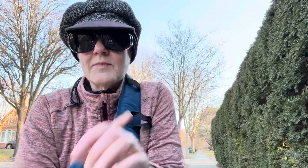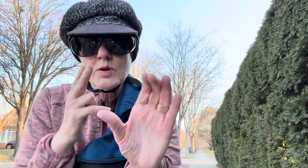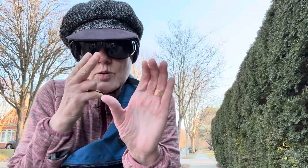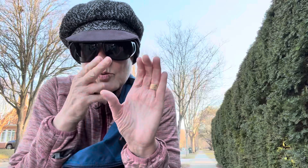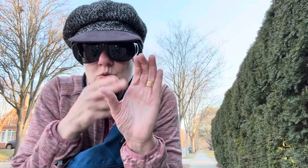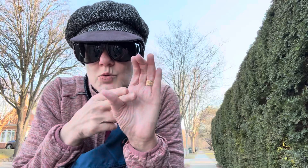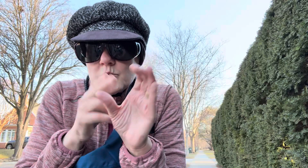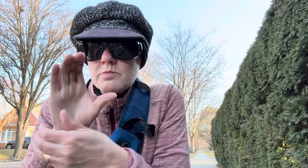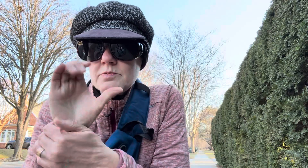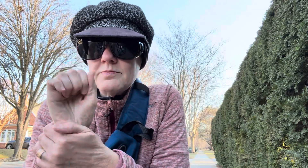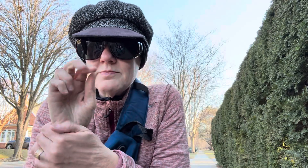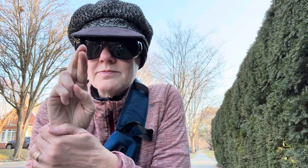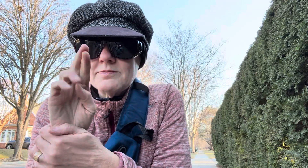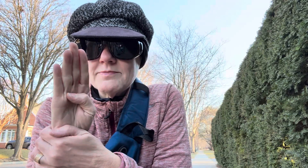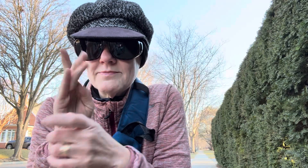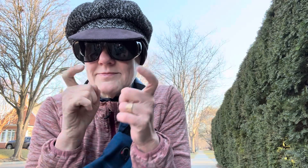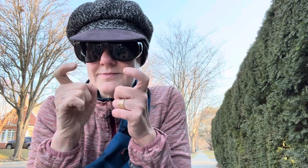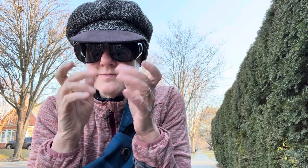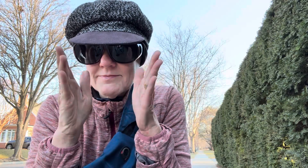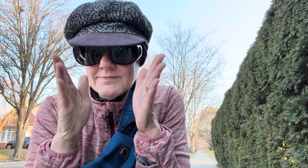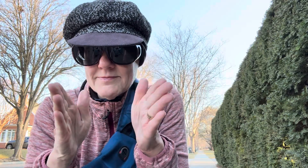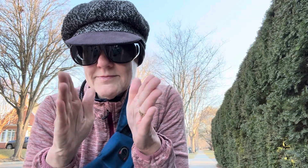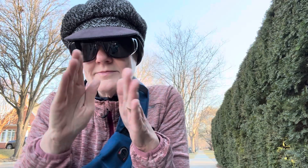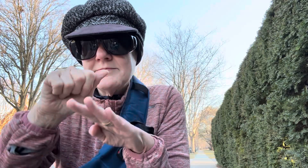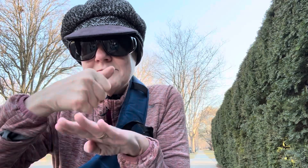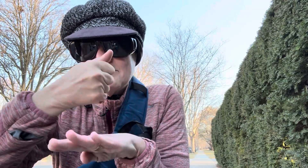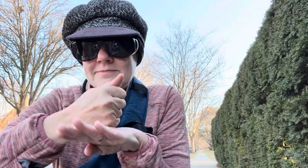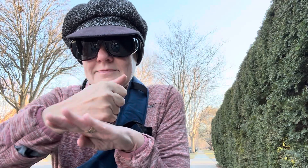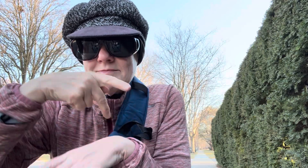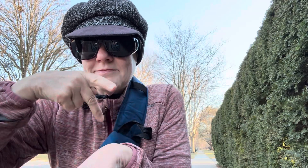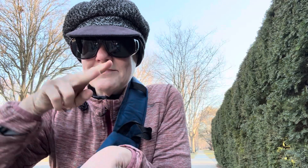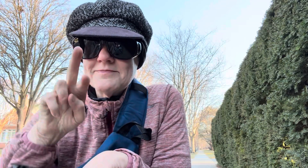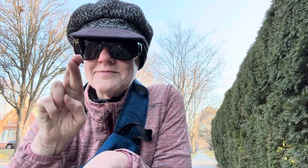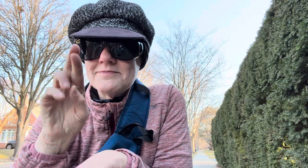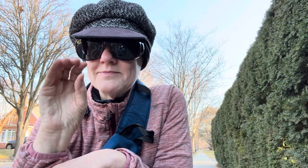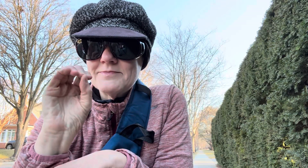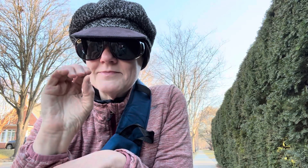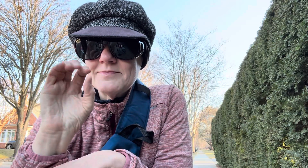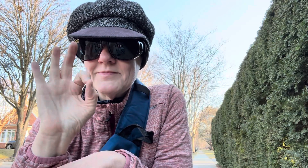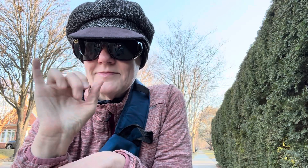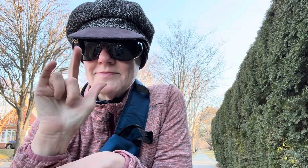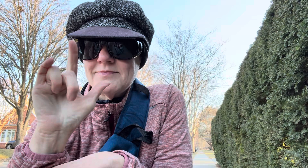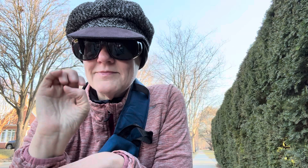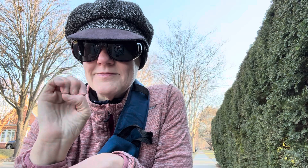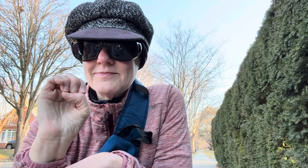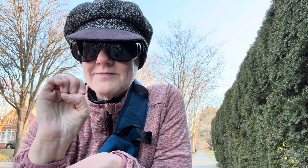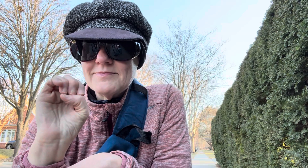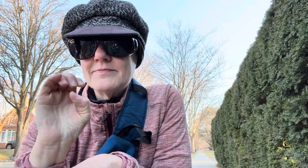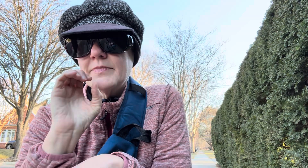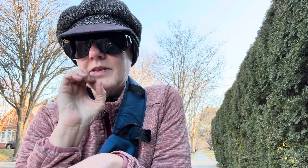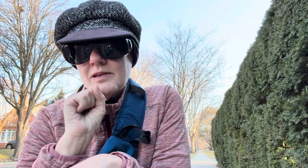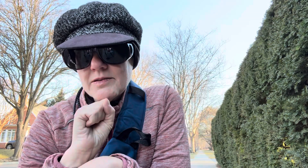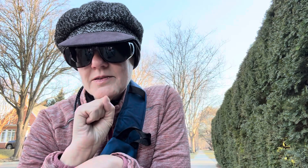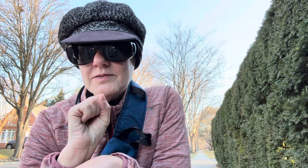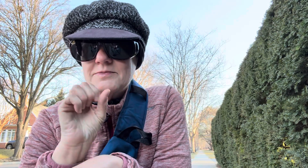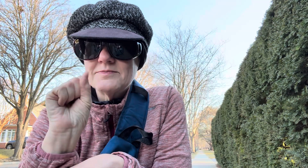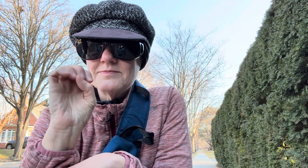So join the Carb Manager app and set up your profile, age, sex, height, weight, etc. Then